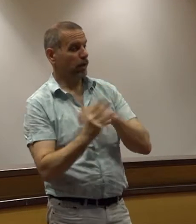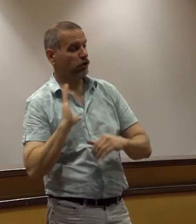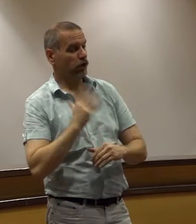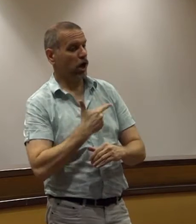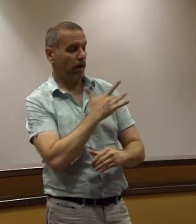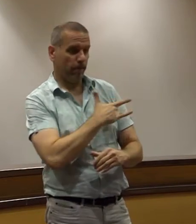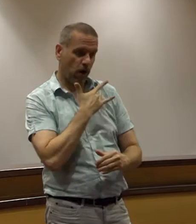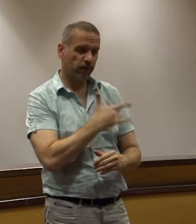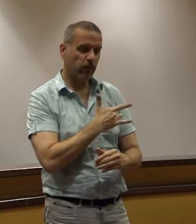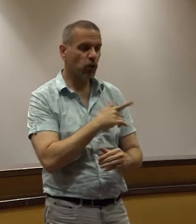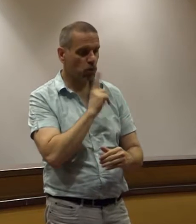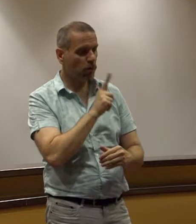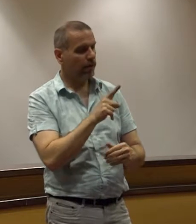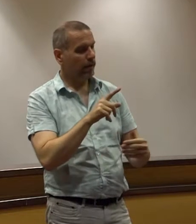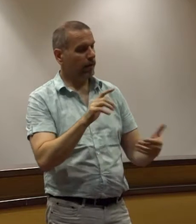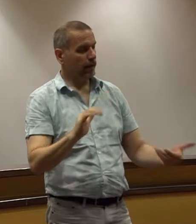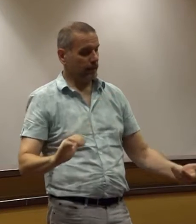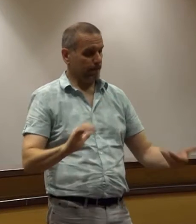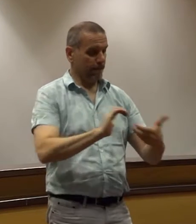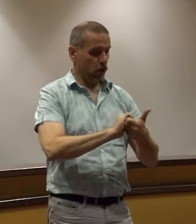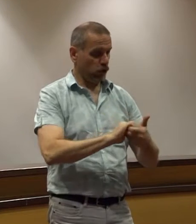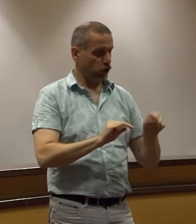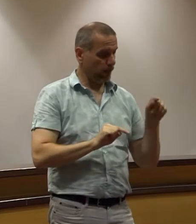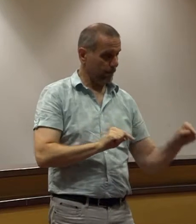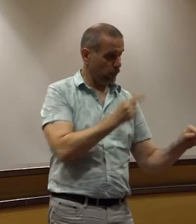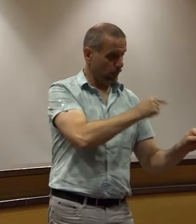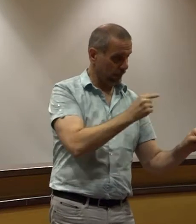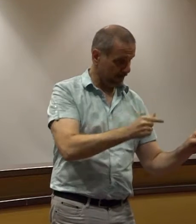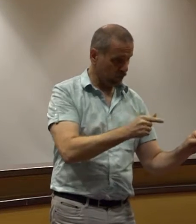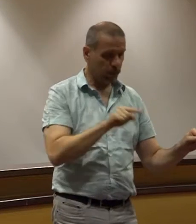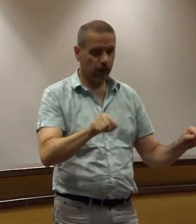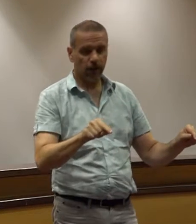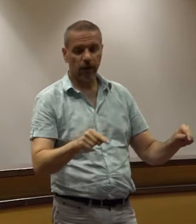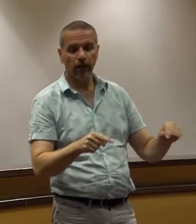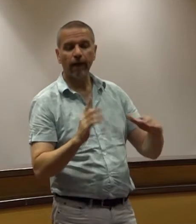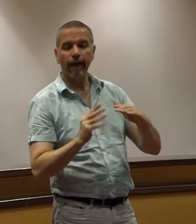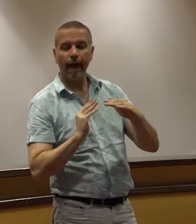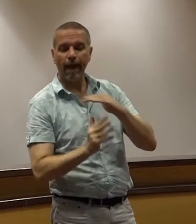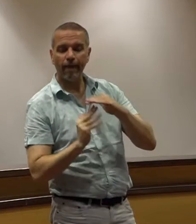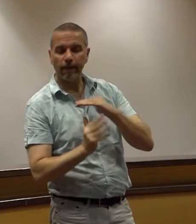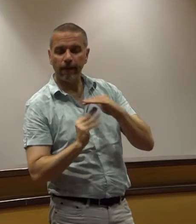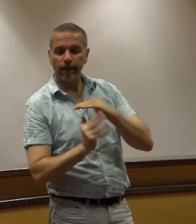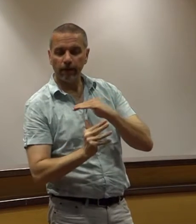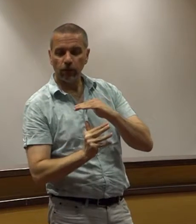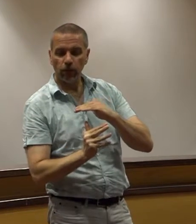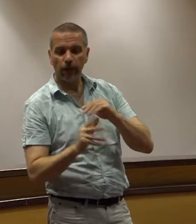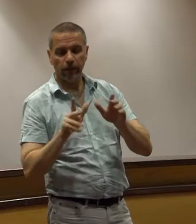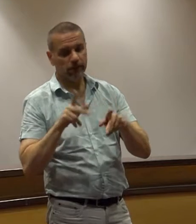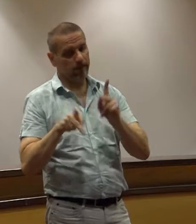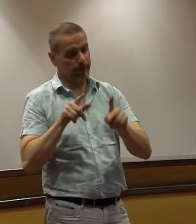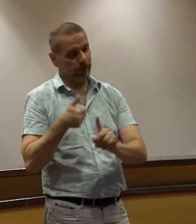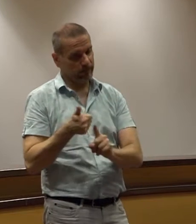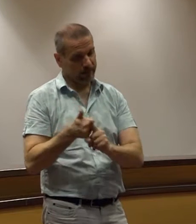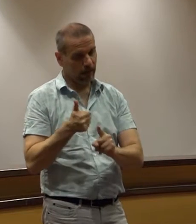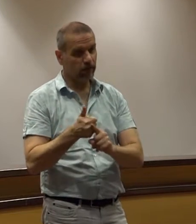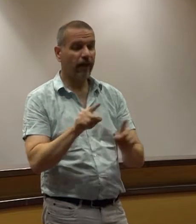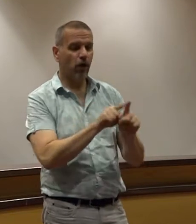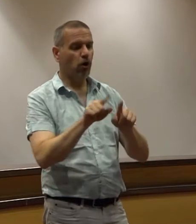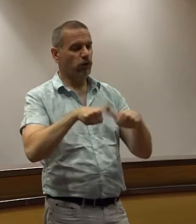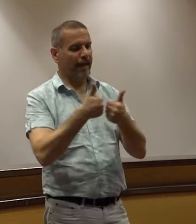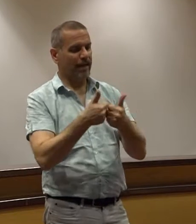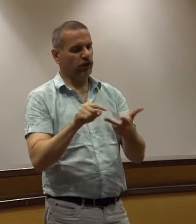is truly a partnership between the government, the newcomers, and agencies such as